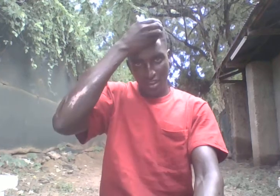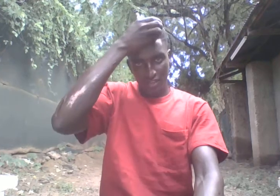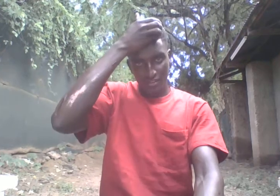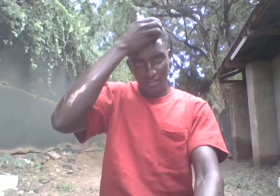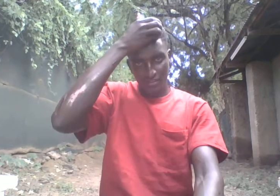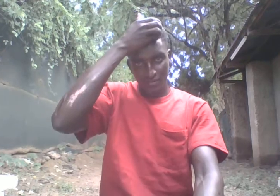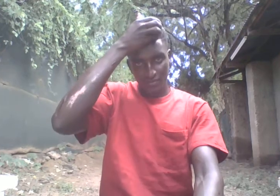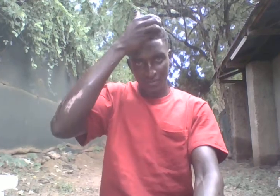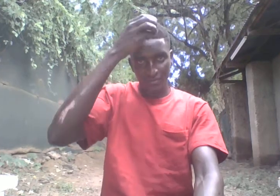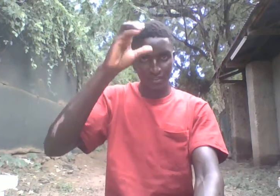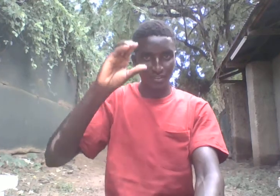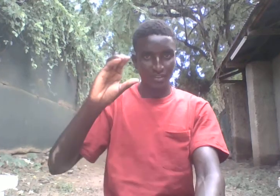nurse,